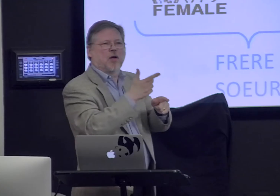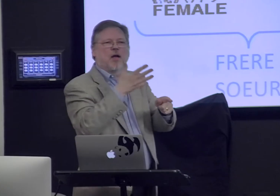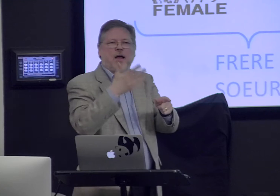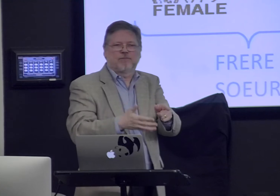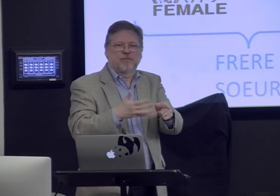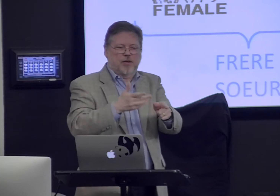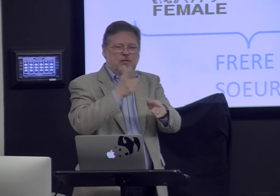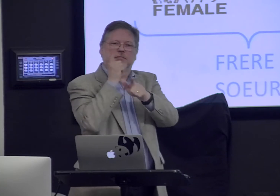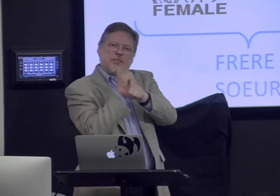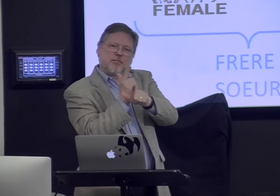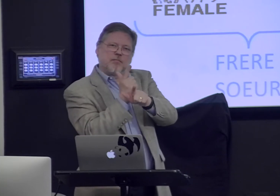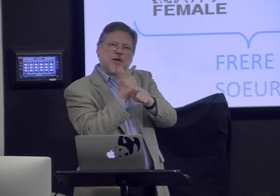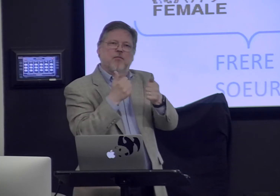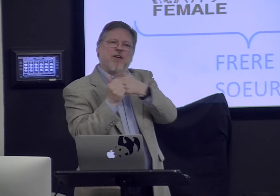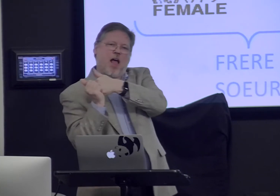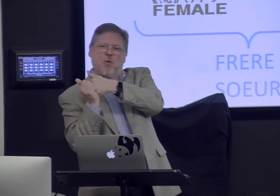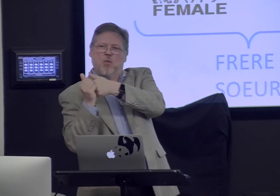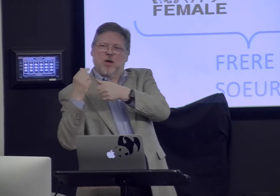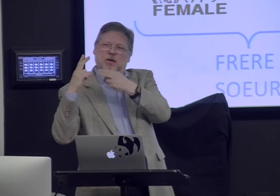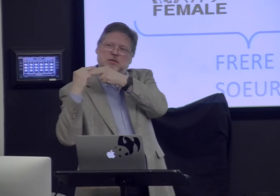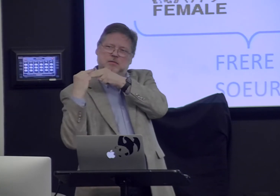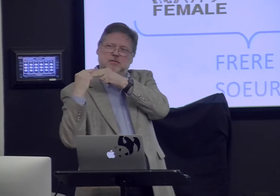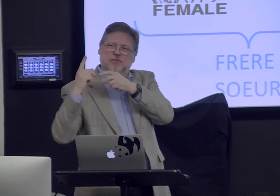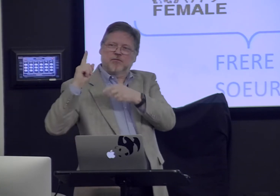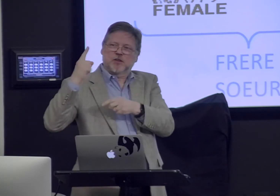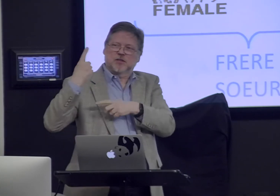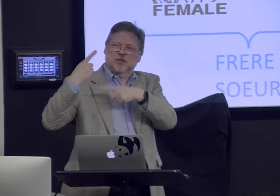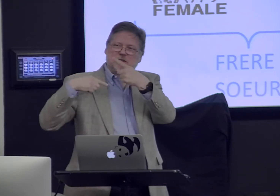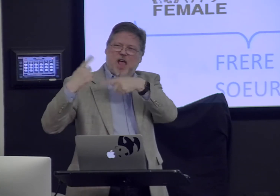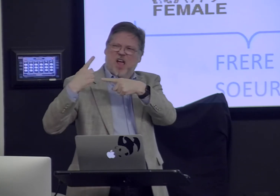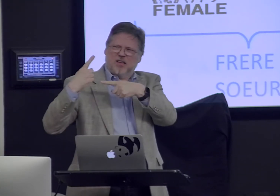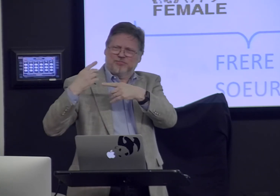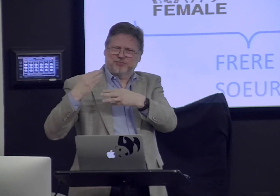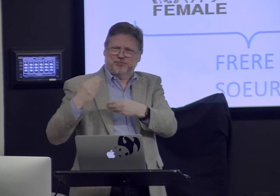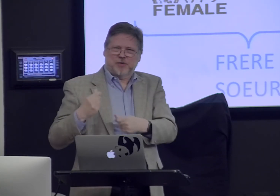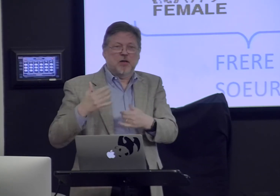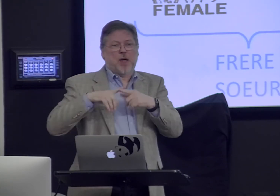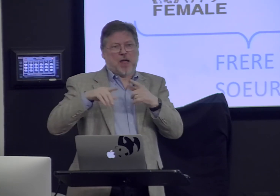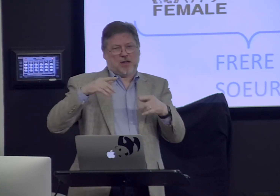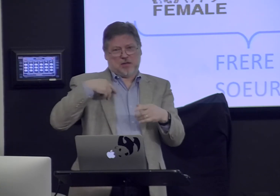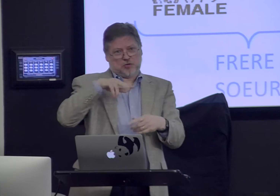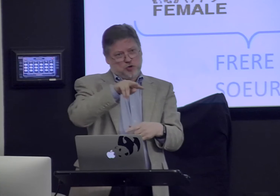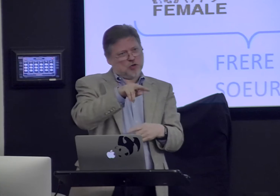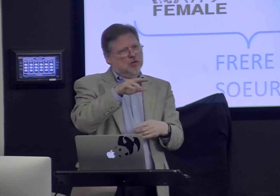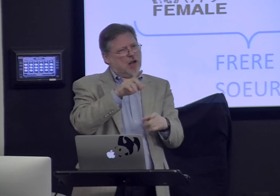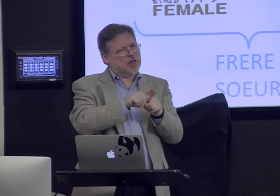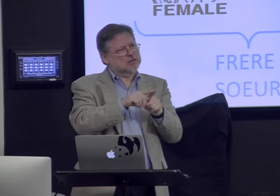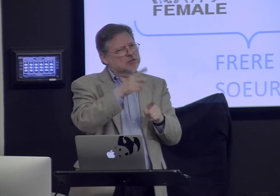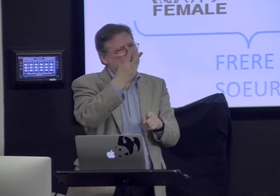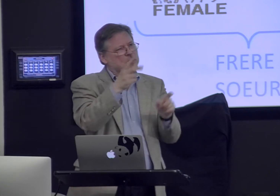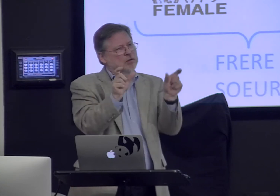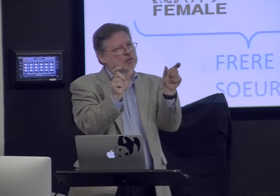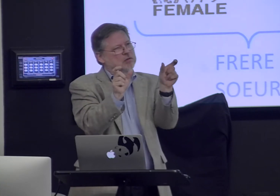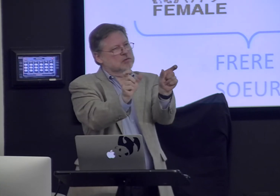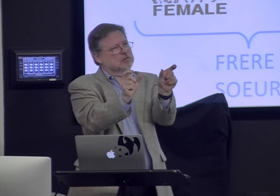would have been if these signs were referring to the actual person. So you can see that they've already undergone some change when they're being used as